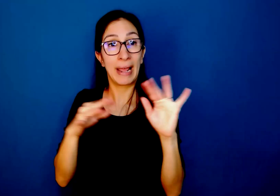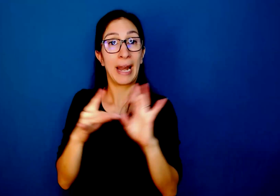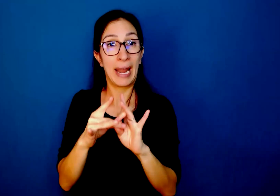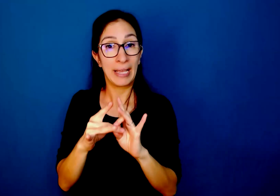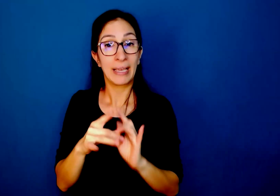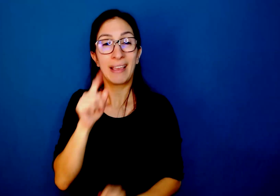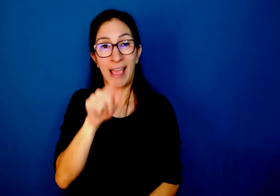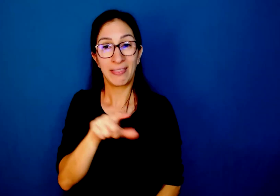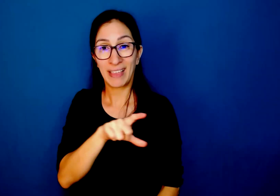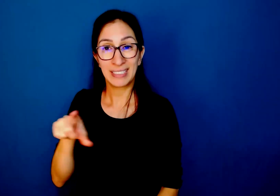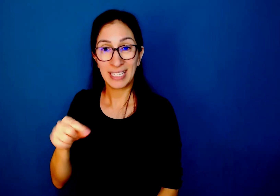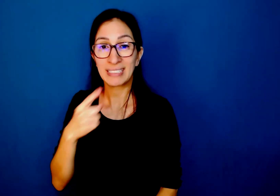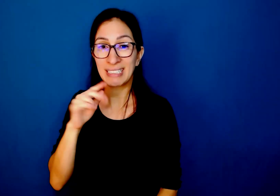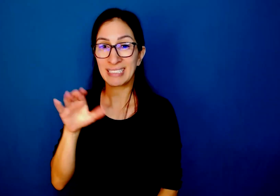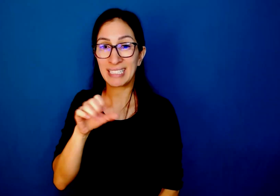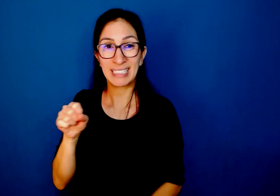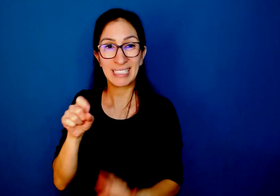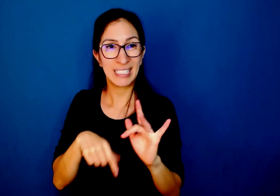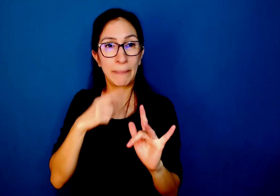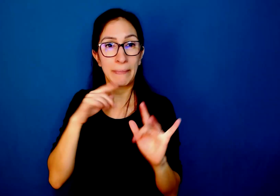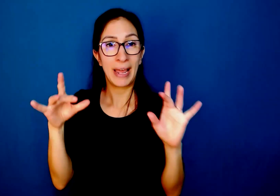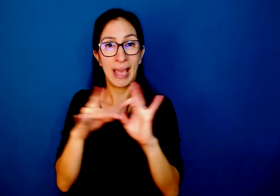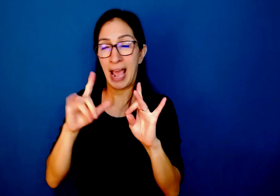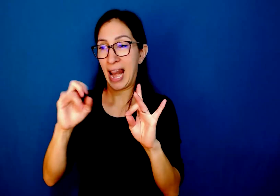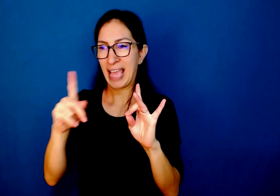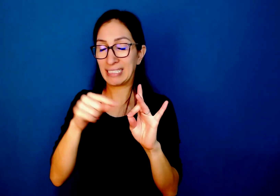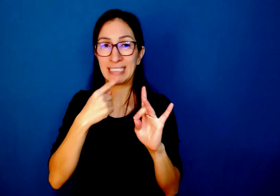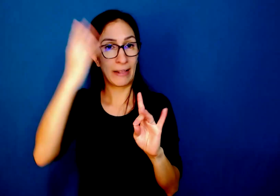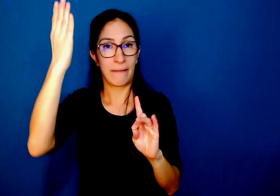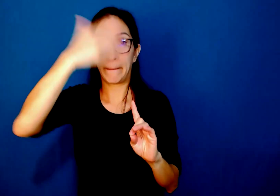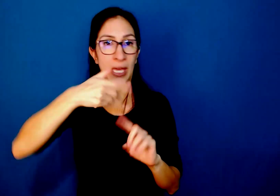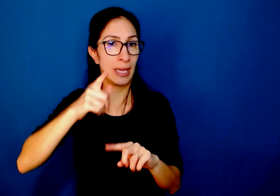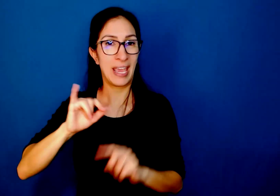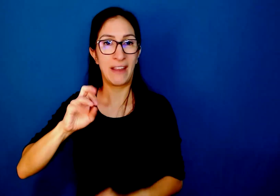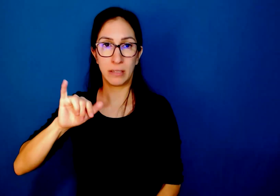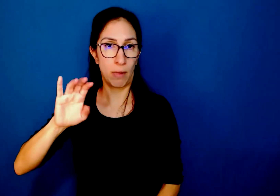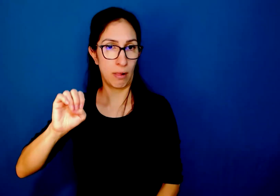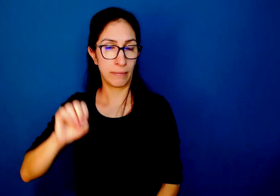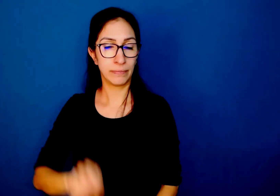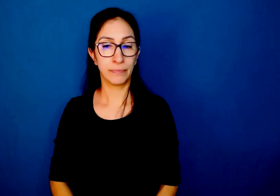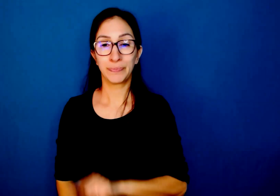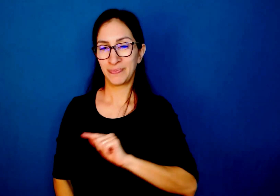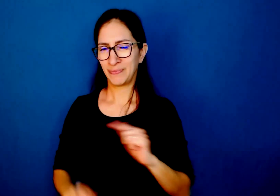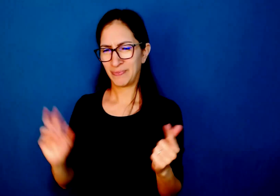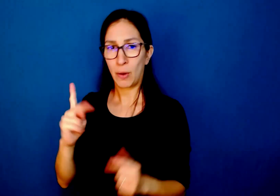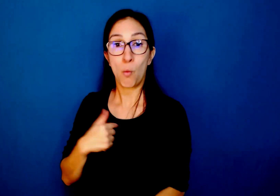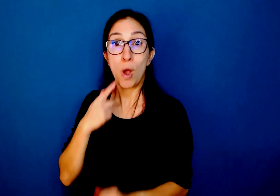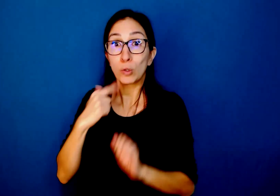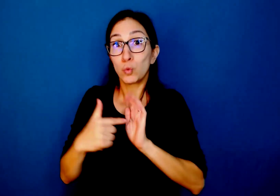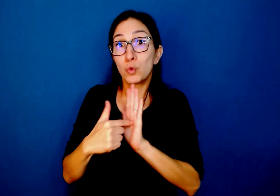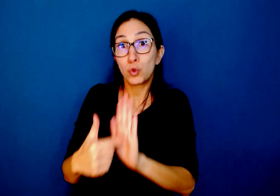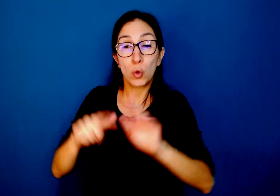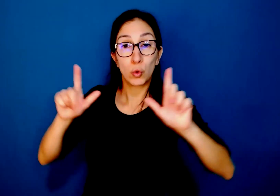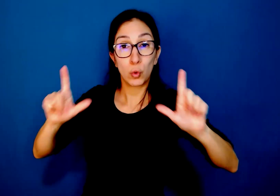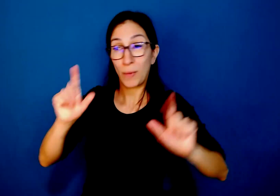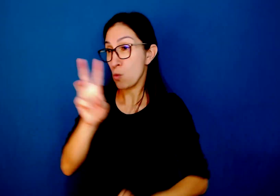is invisible. All right, so I want to show you a website which Elaine just read off, where the skip link